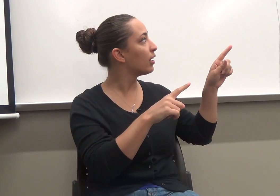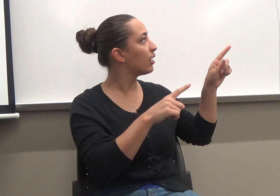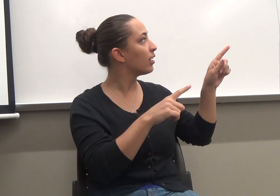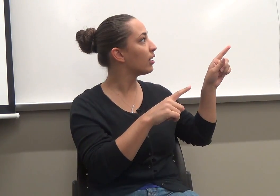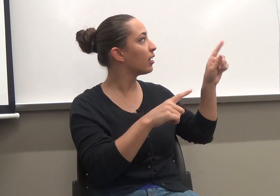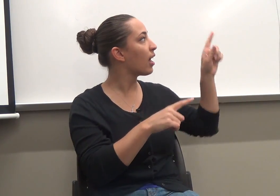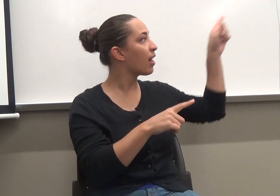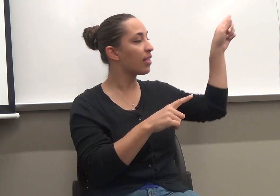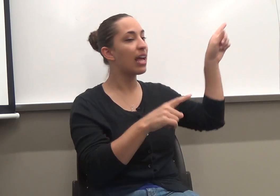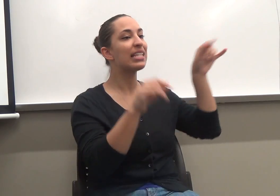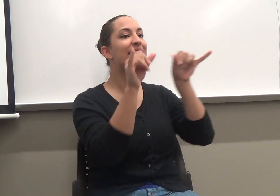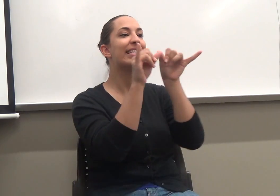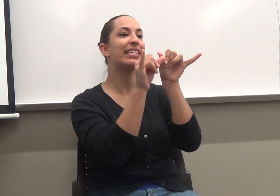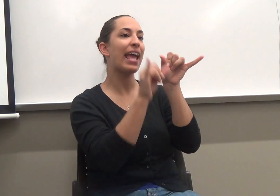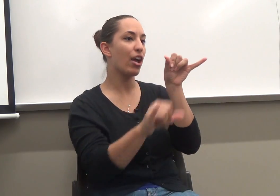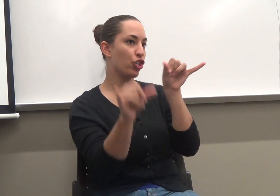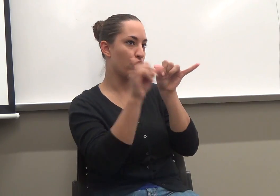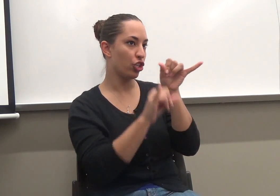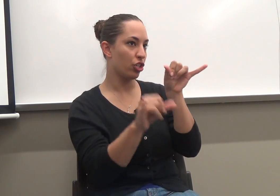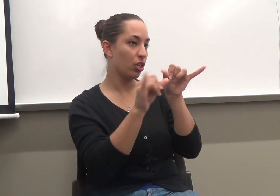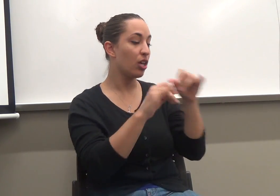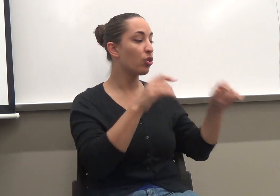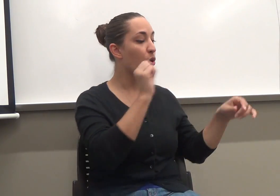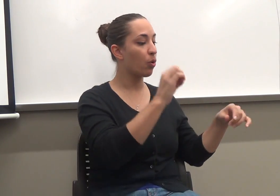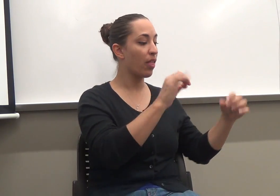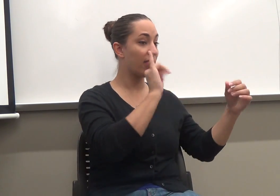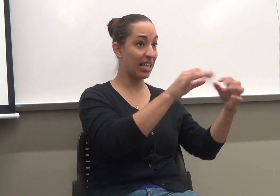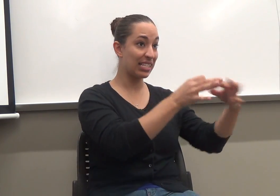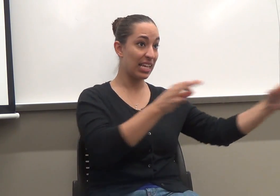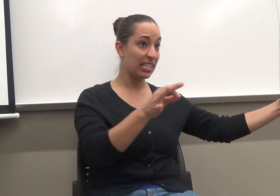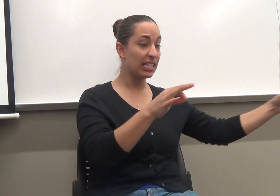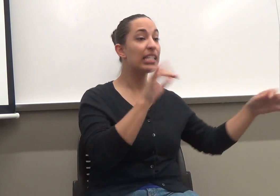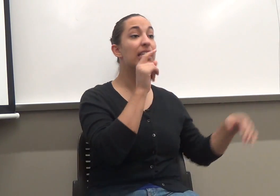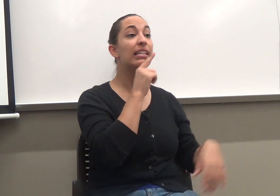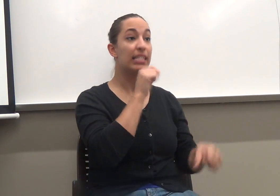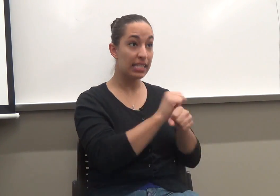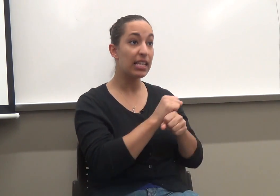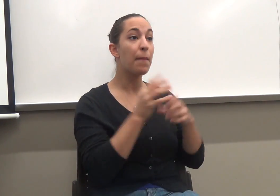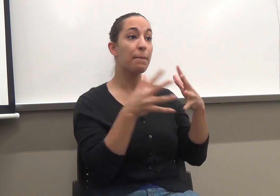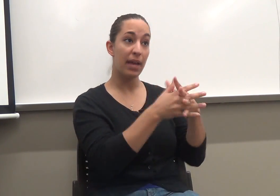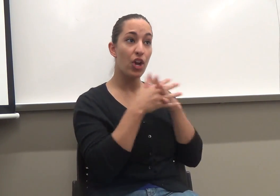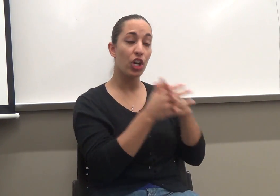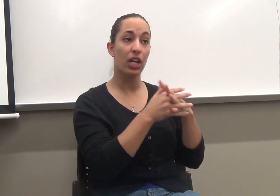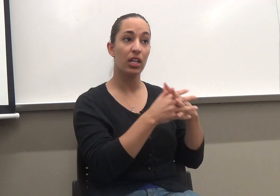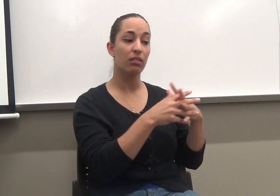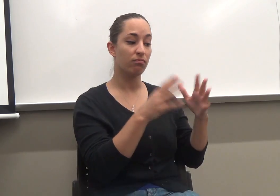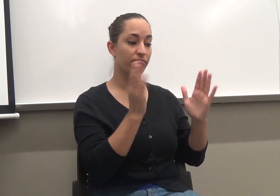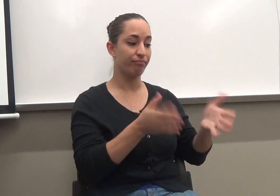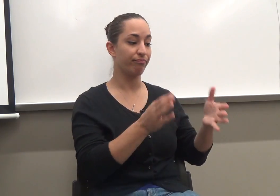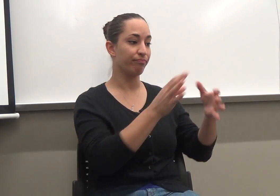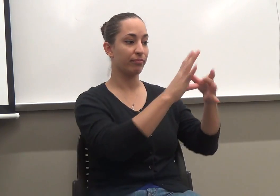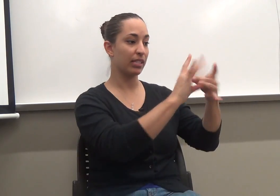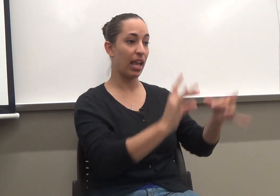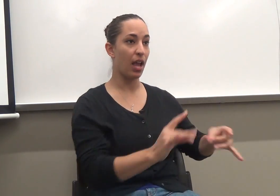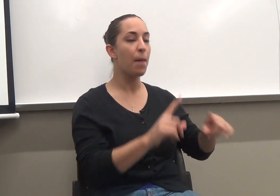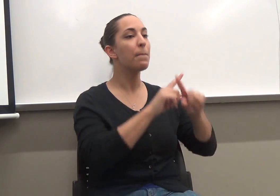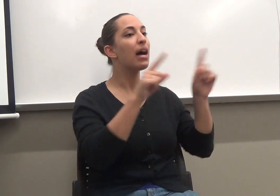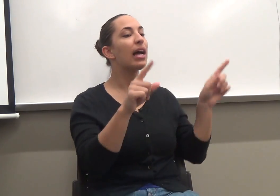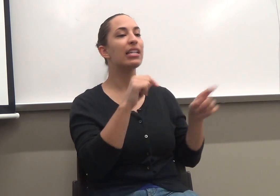comes in. It's not standard. It's not standard English. Yeah, but this is